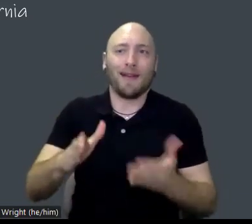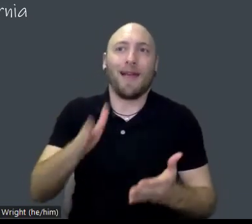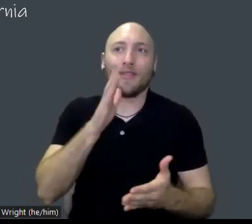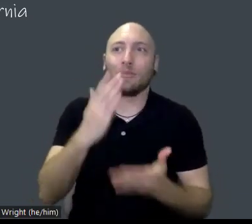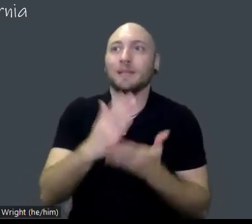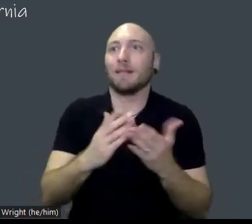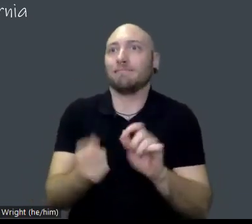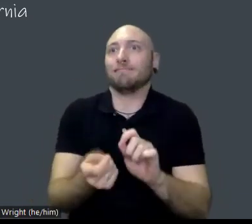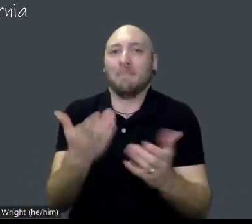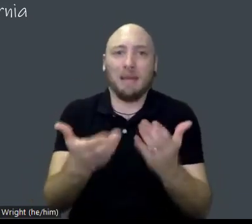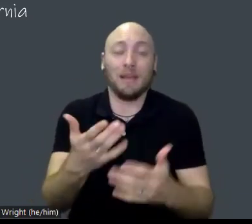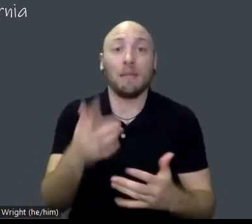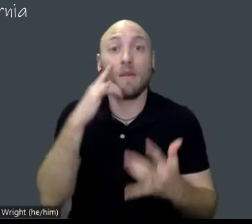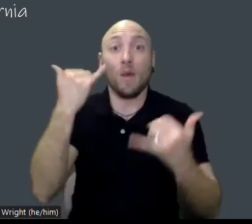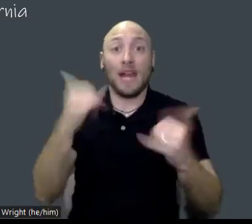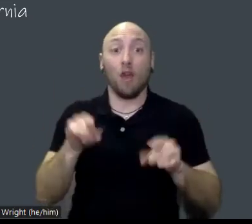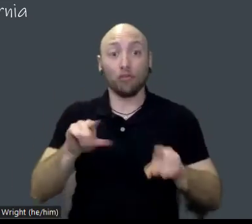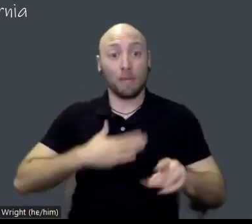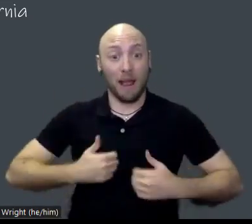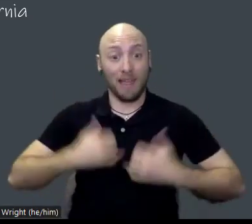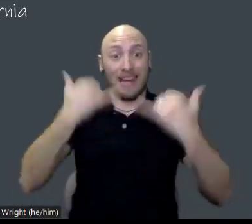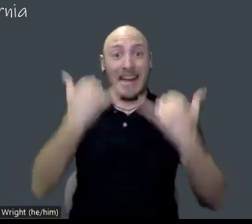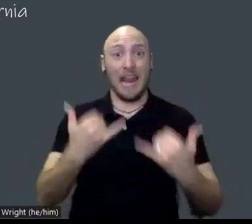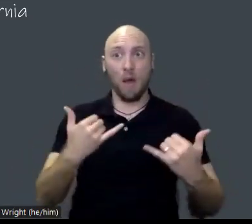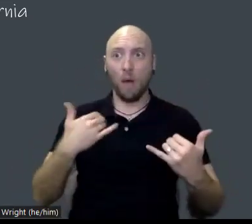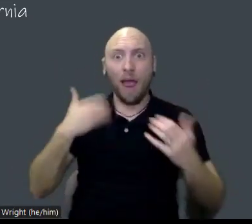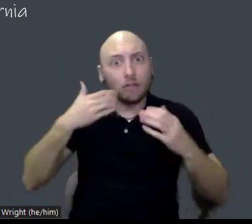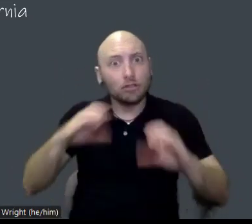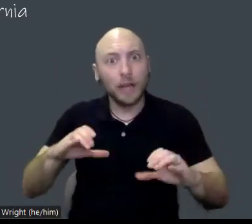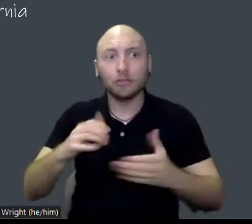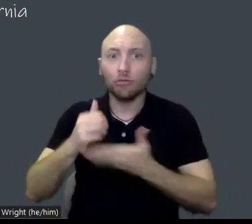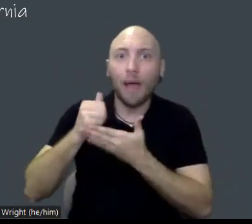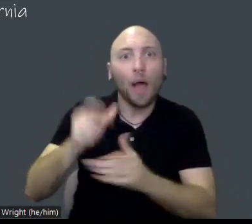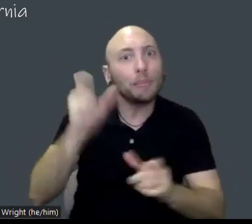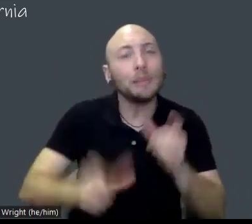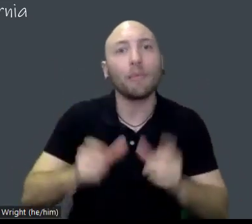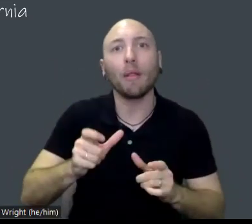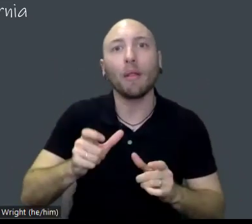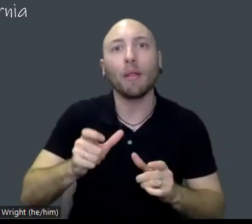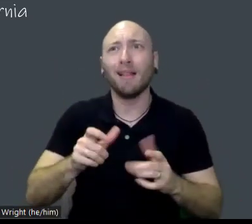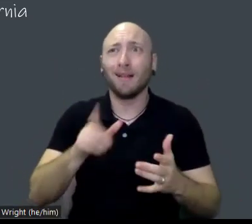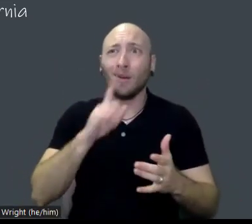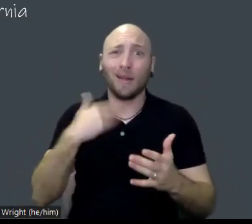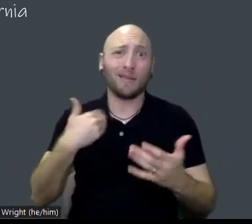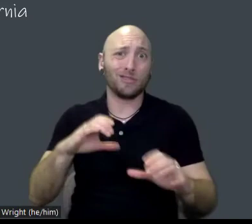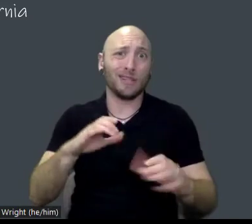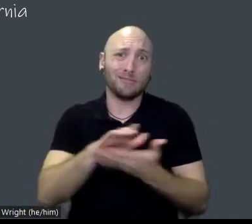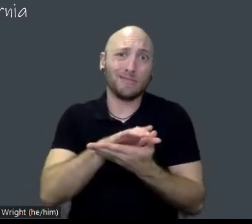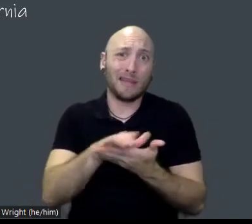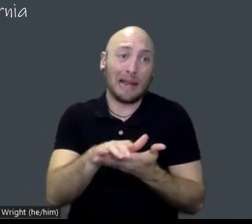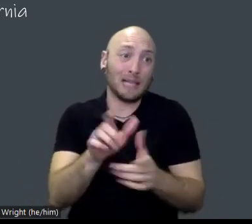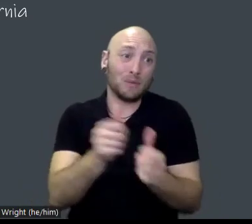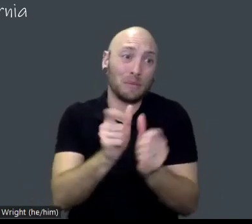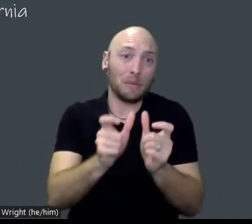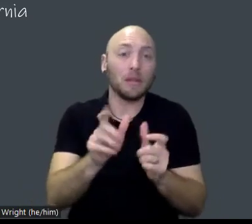life, like I get a chance to do good shit and to help other people and like just to be nice, be like a nice dude. Like when someone thinks